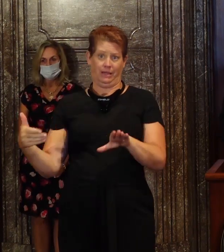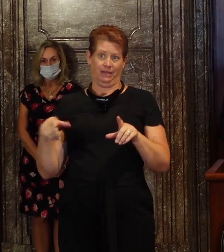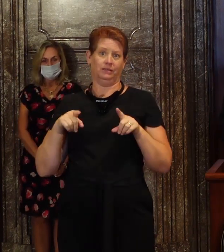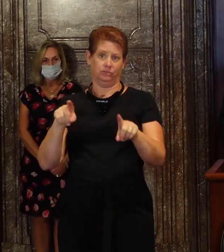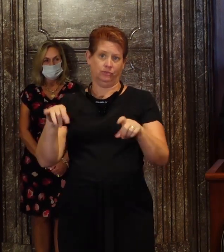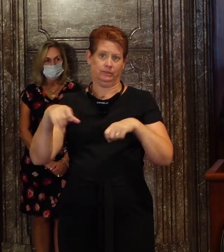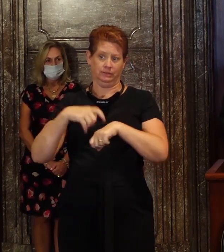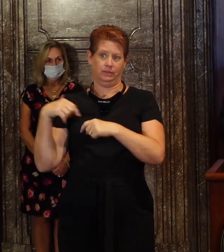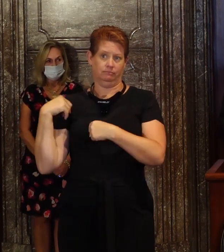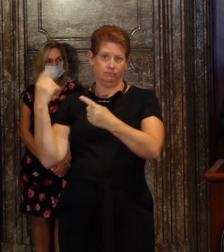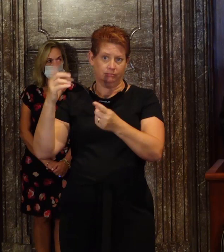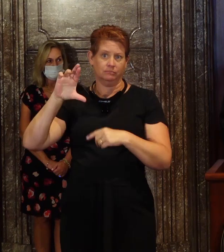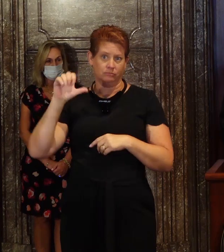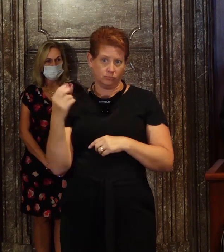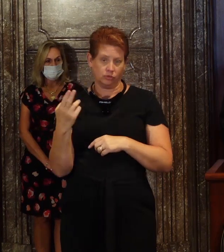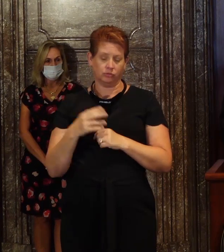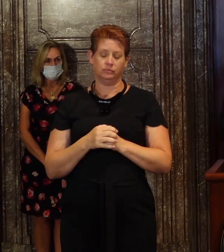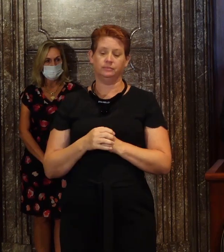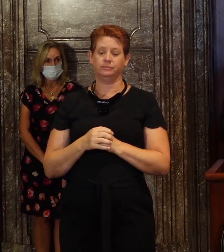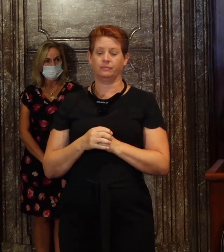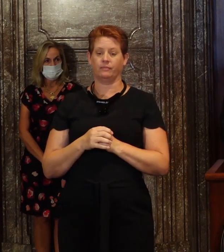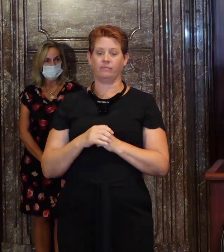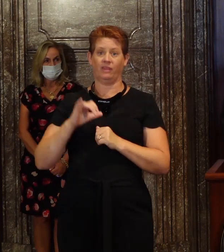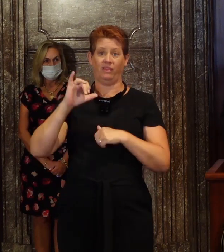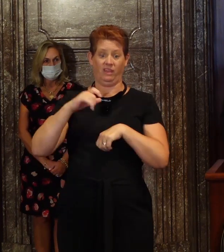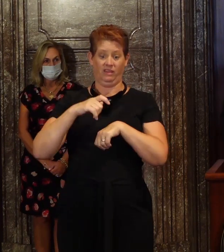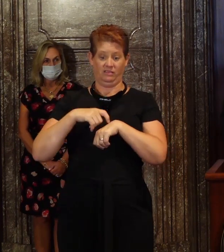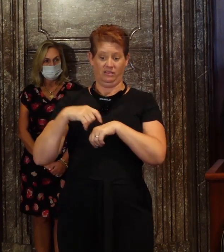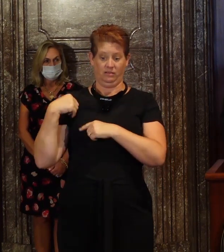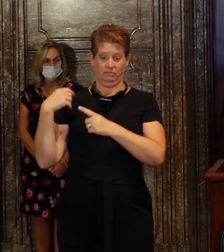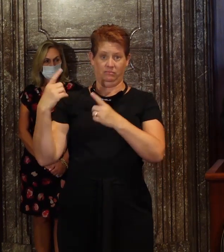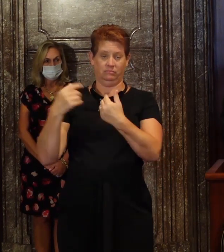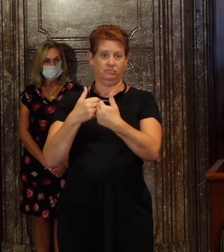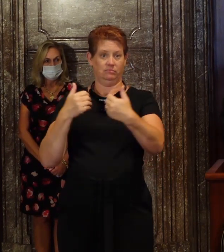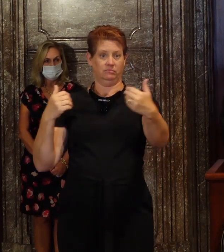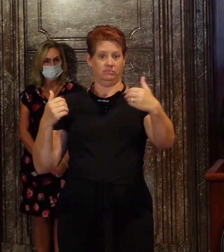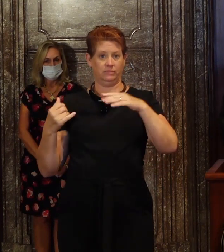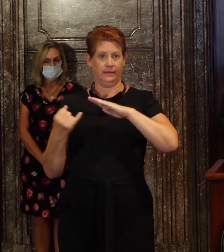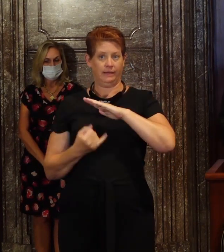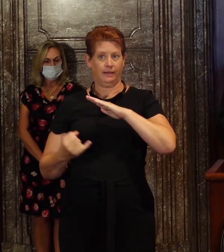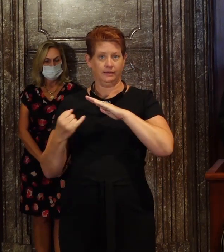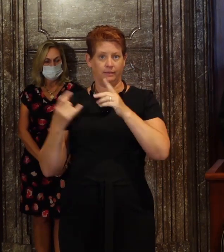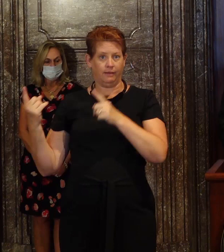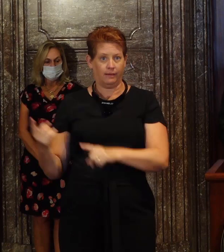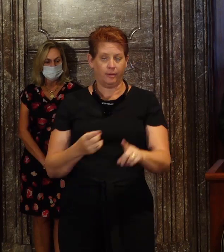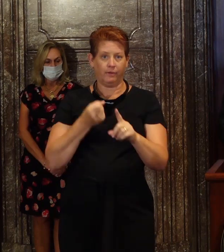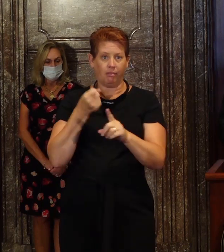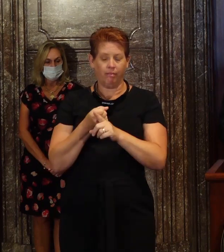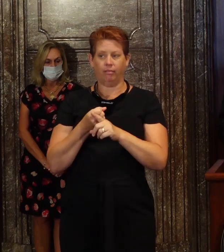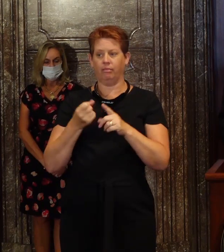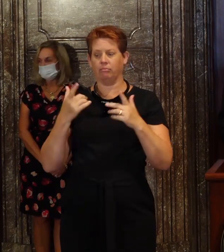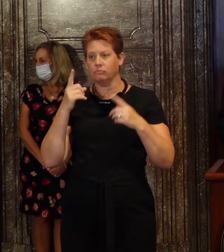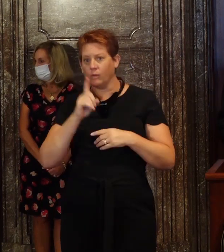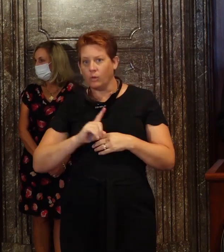virus. As expected, the months of the separation and isolation have caused loneliness, depression,